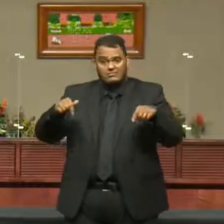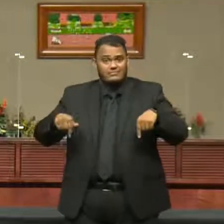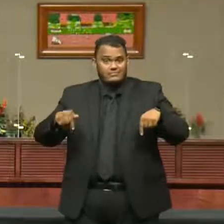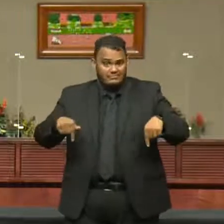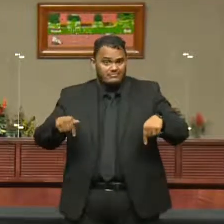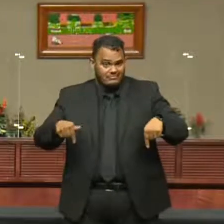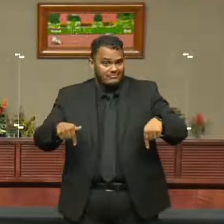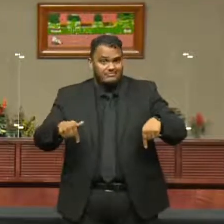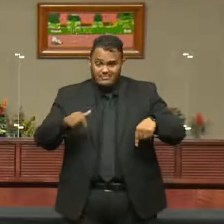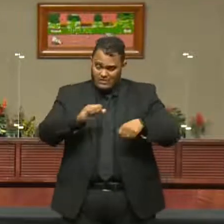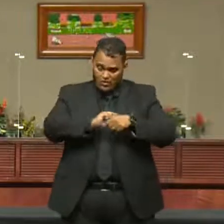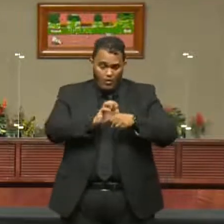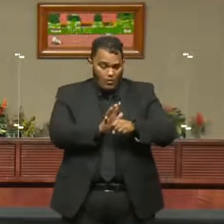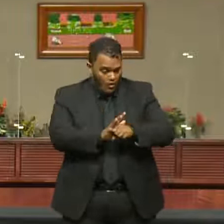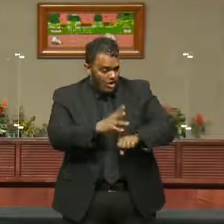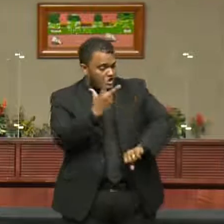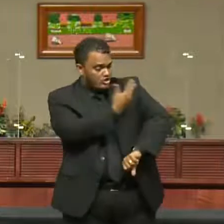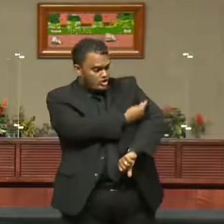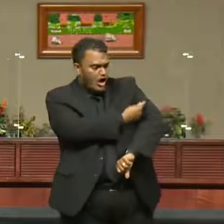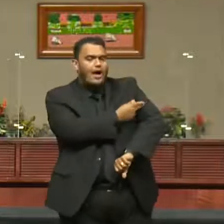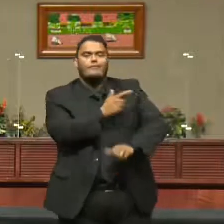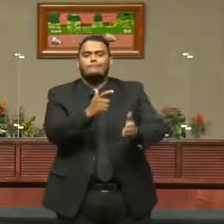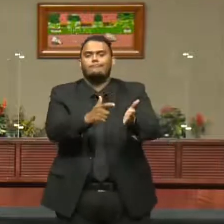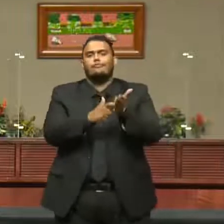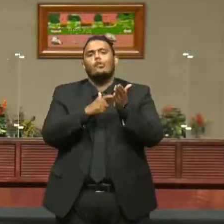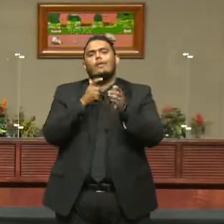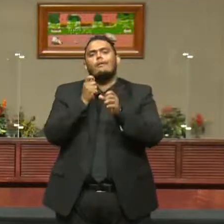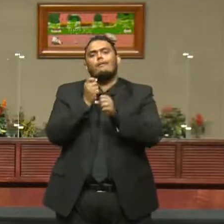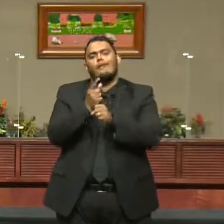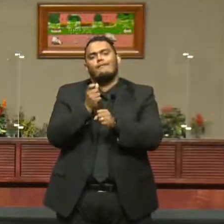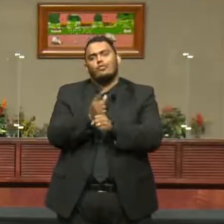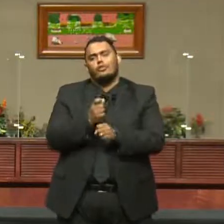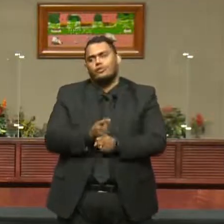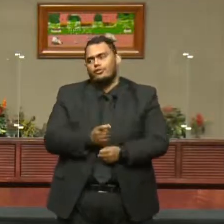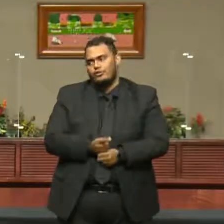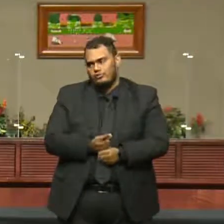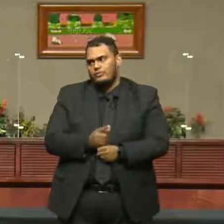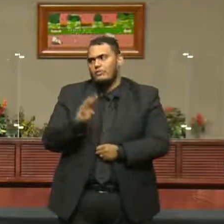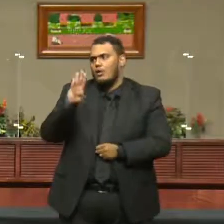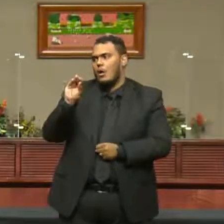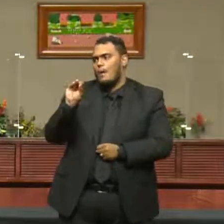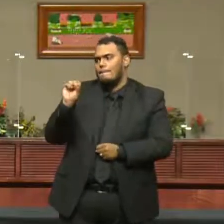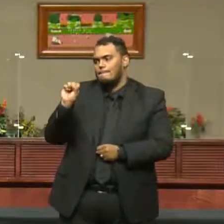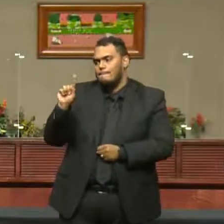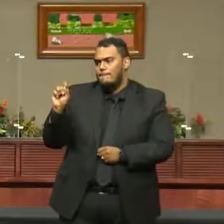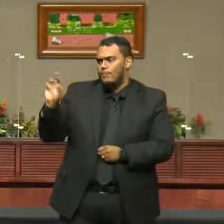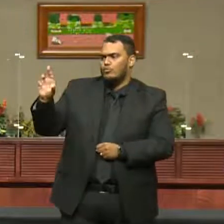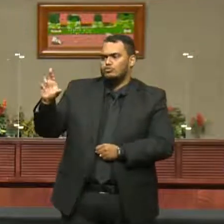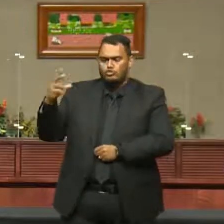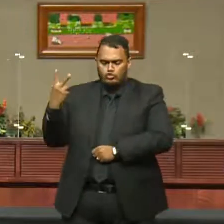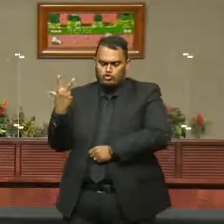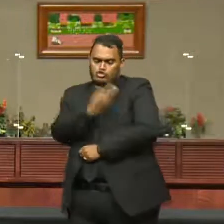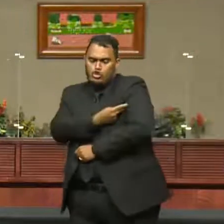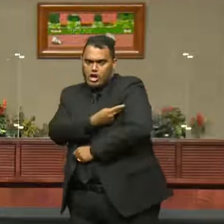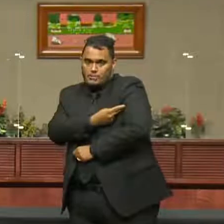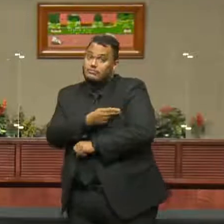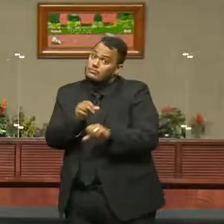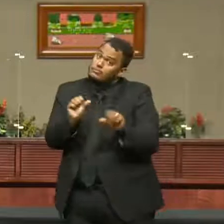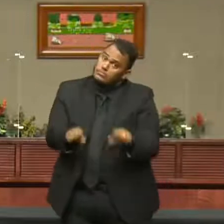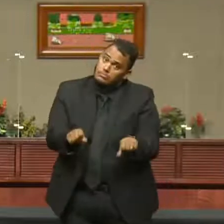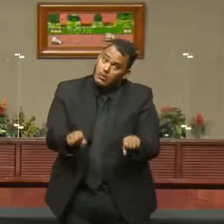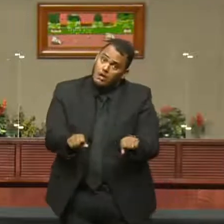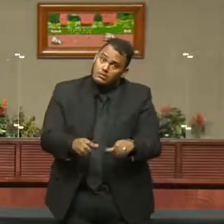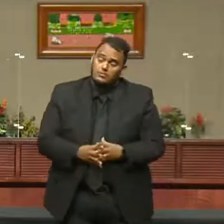need for the flu. That's a possibility. And also the other issue that is still bring a lot